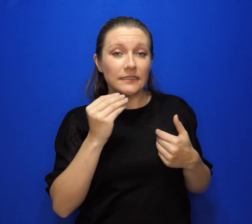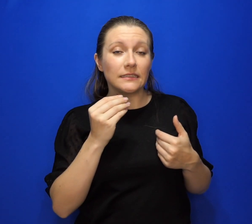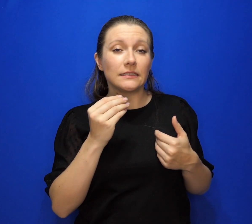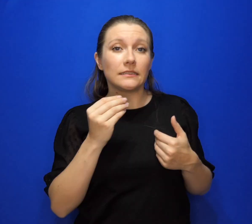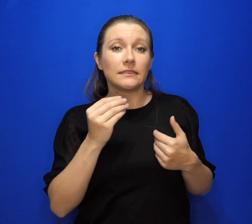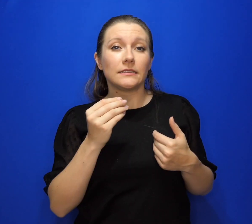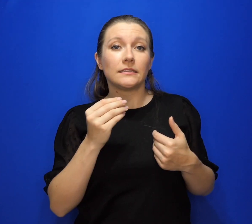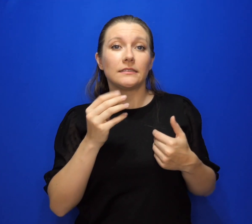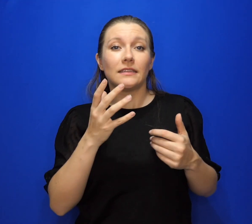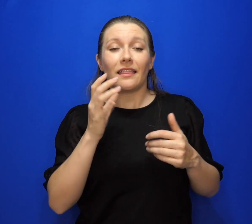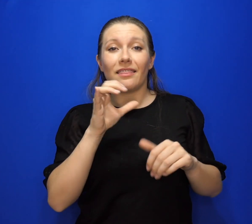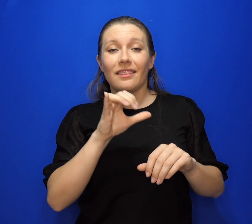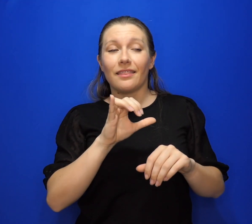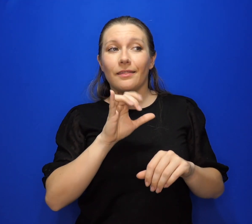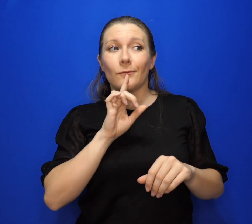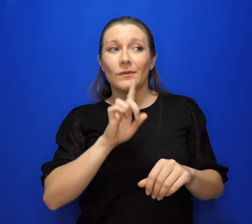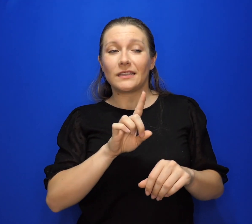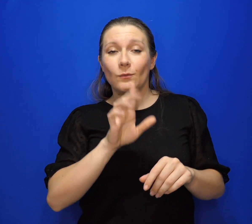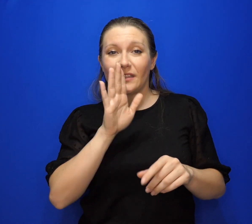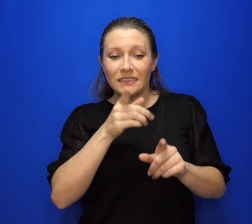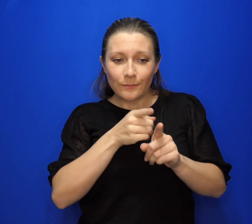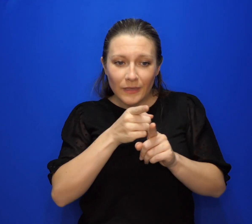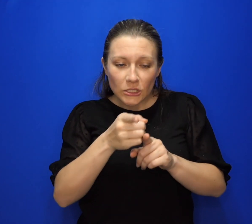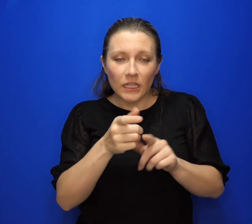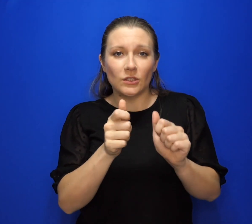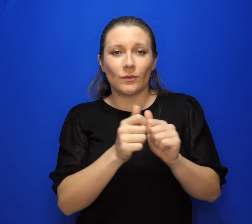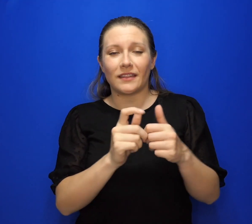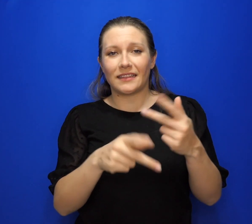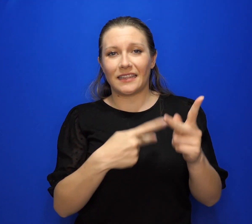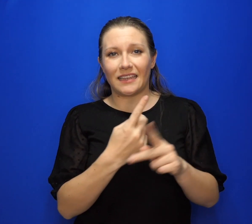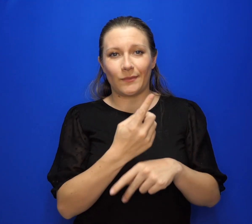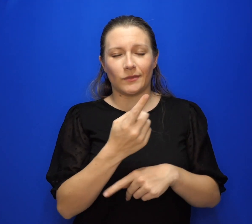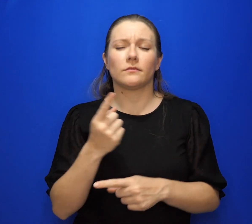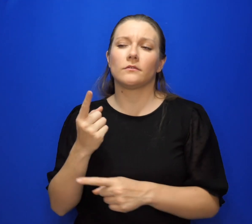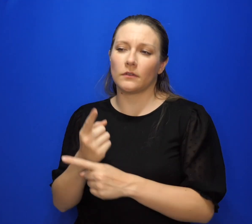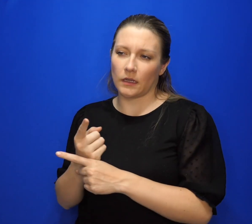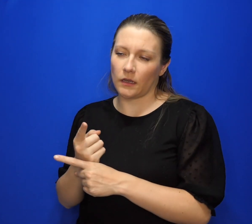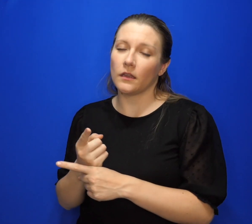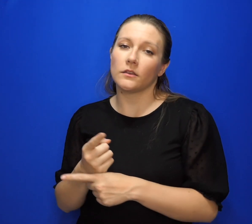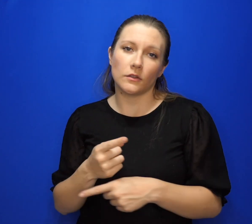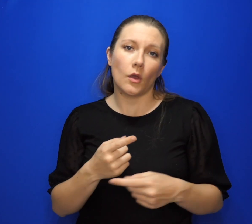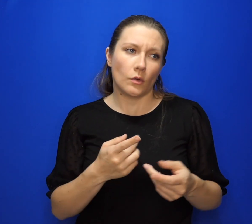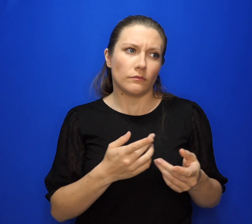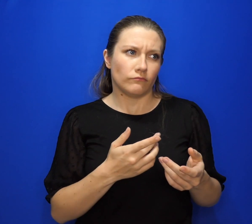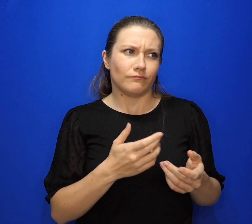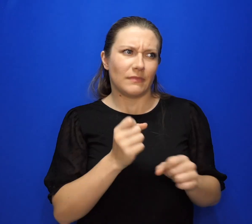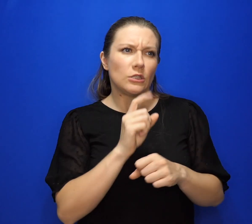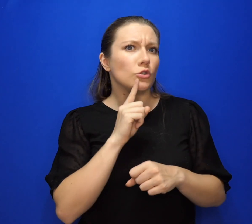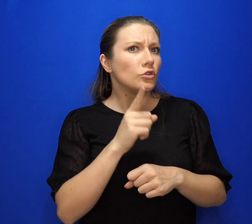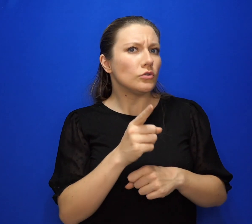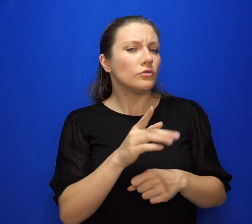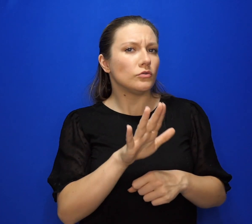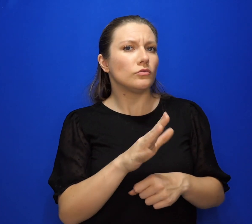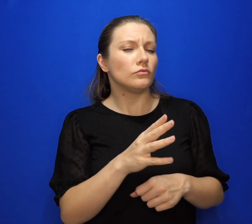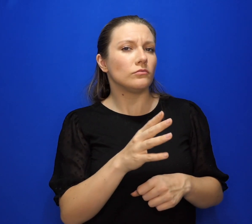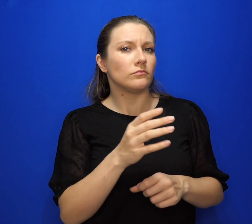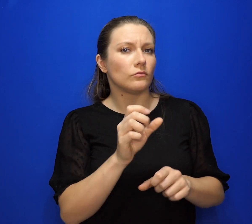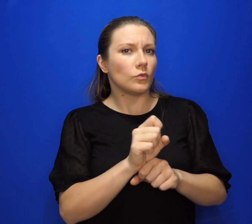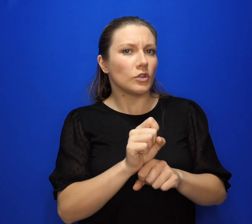so specializes in type 1. Right. So doing a little bit of your homework, if you have the ability early